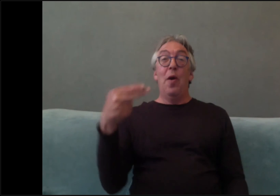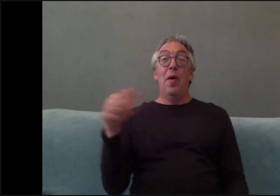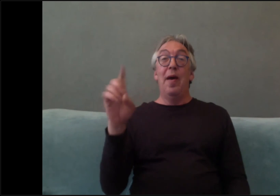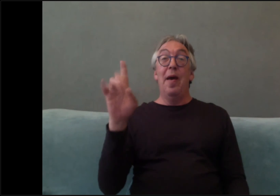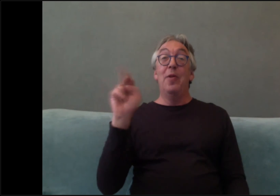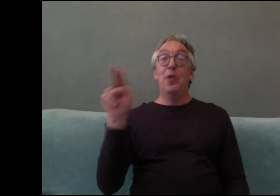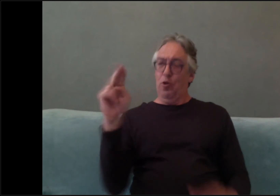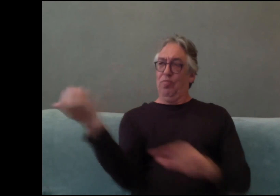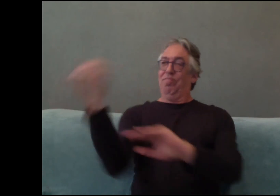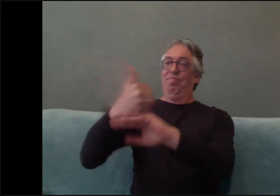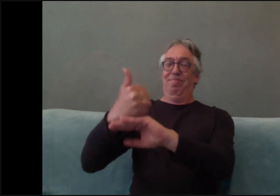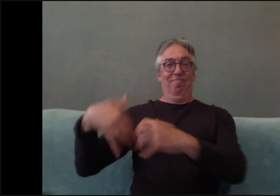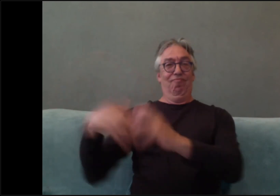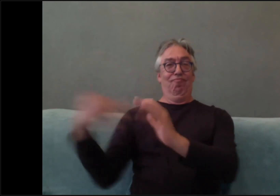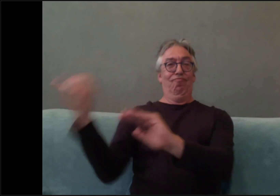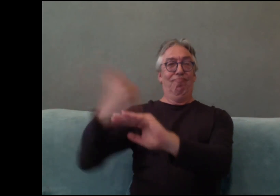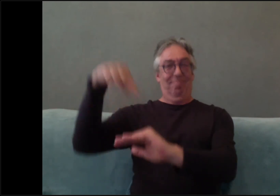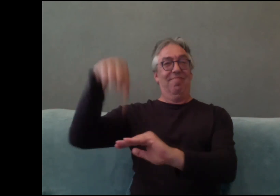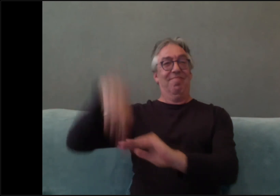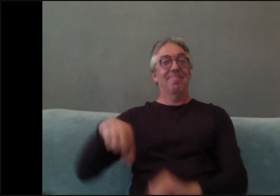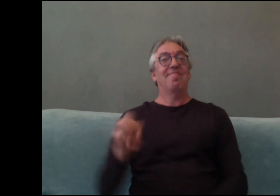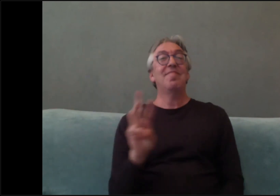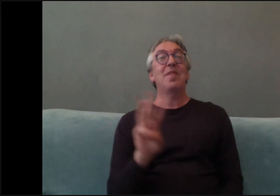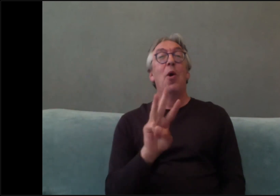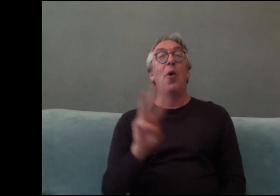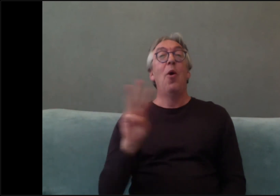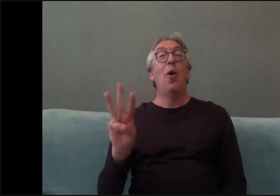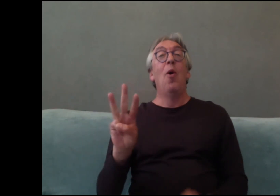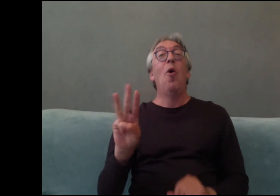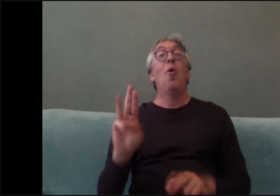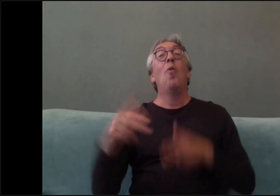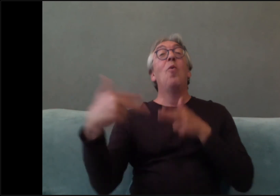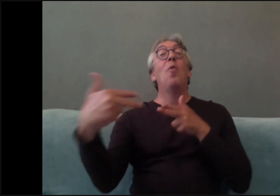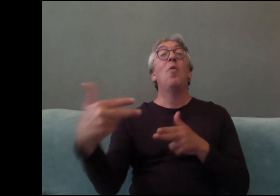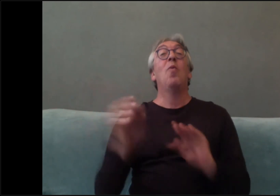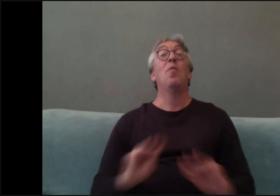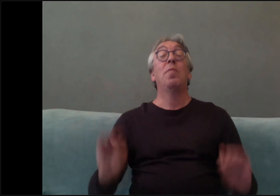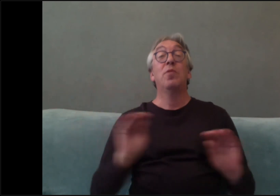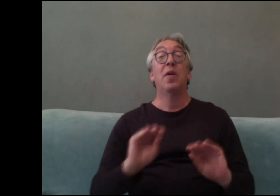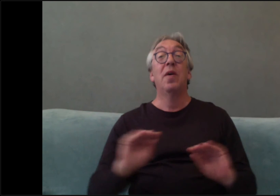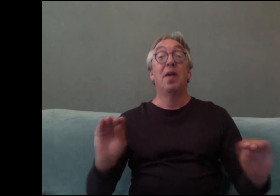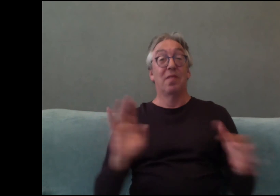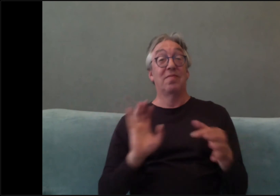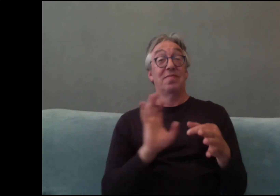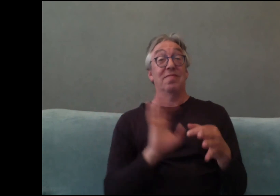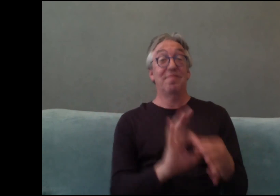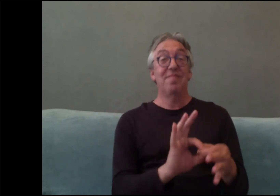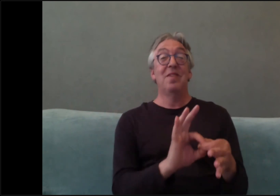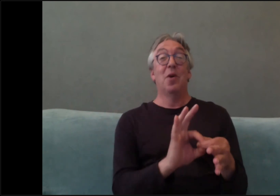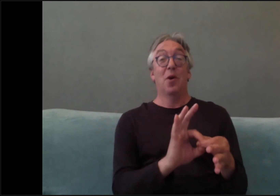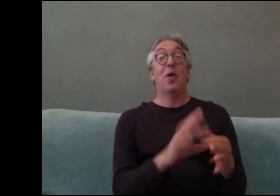about EU-level activities and policies to reduce poverty and social exclusion. also to give some perspectives